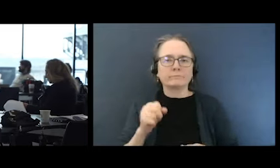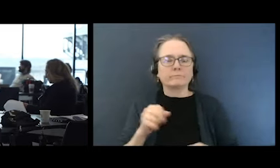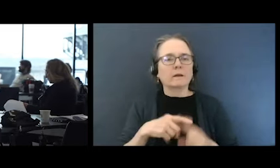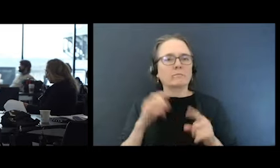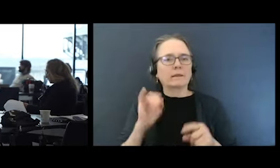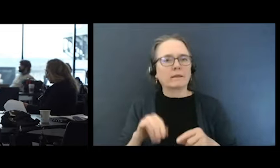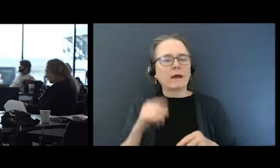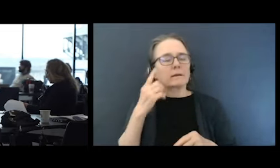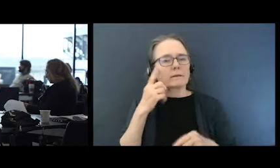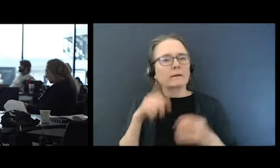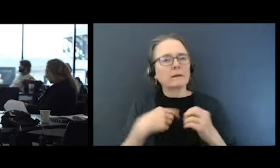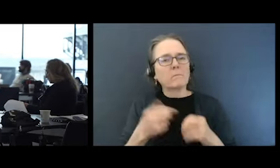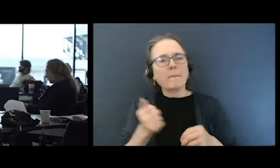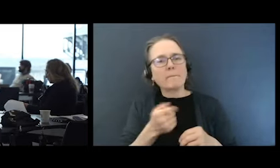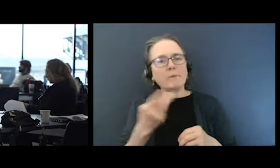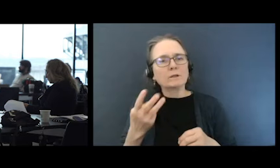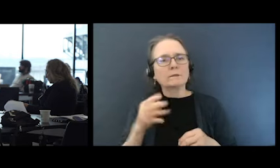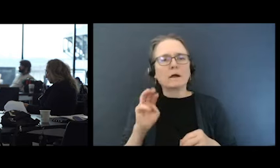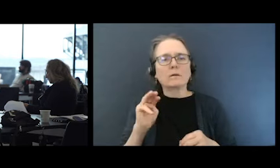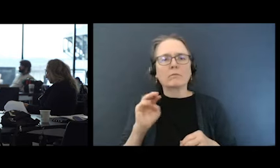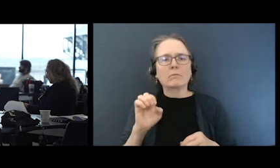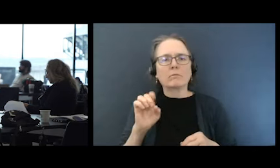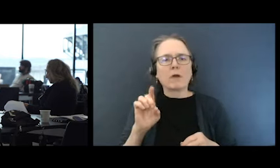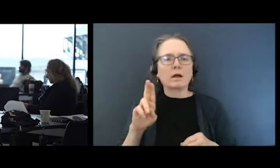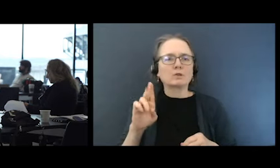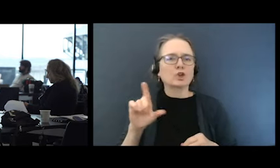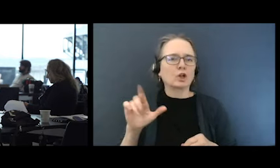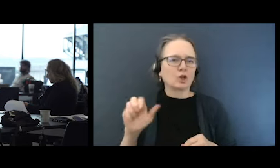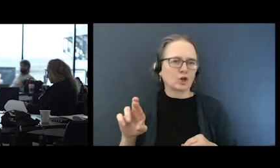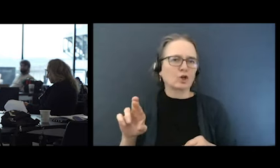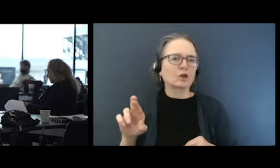modular transportation. But